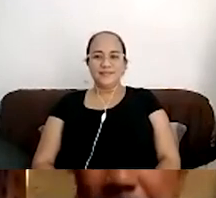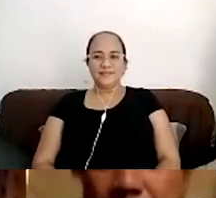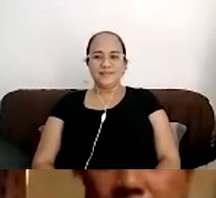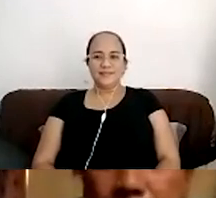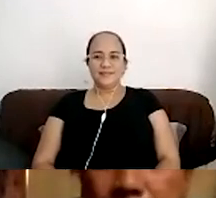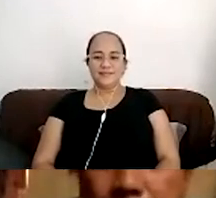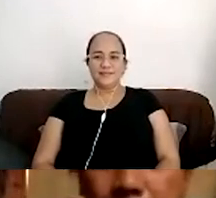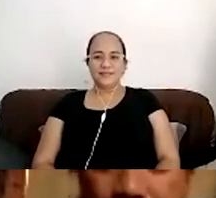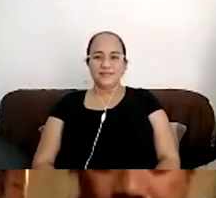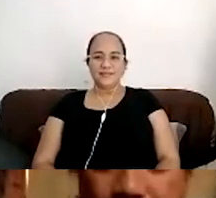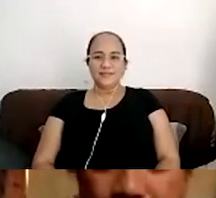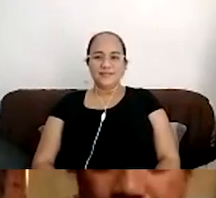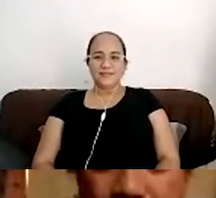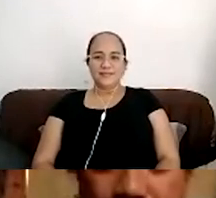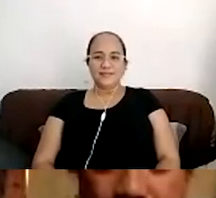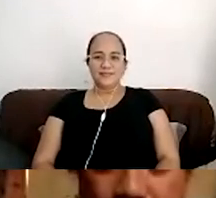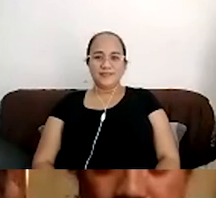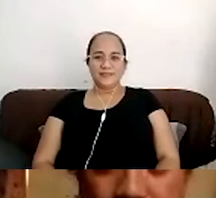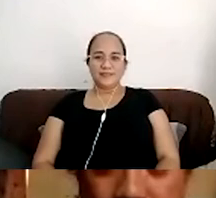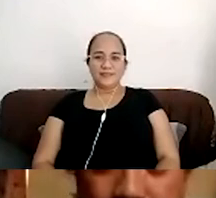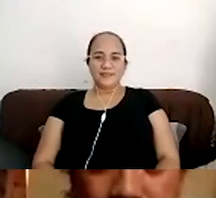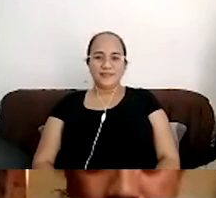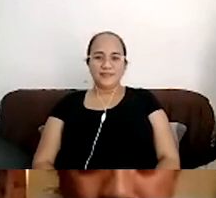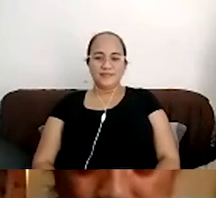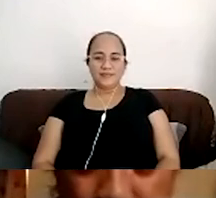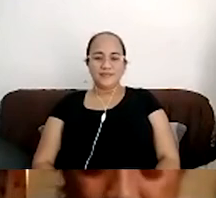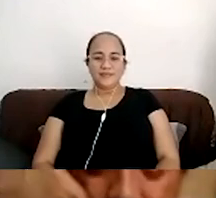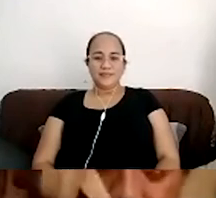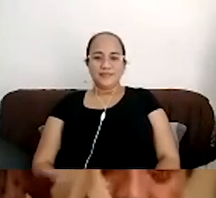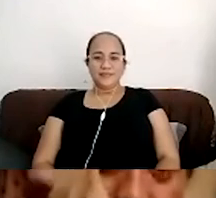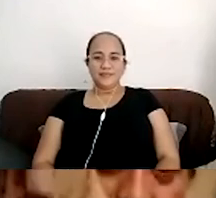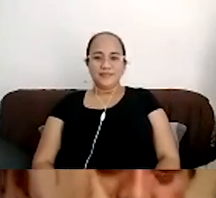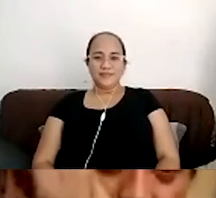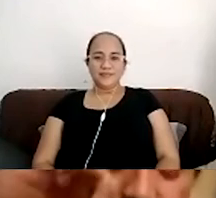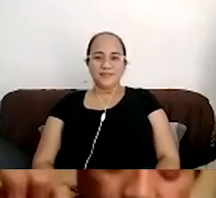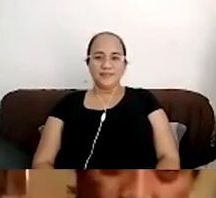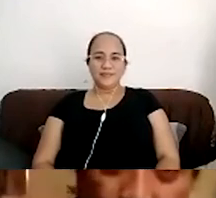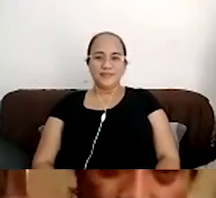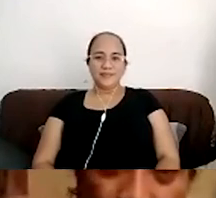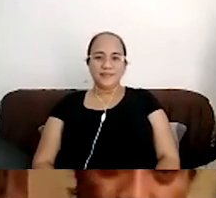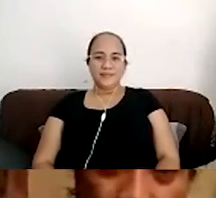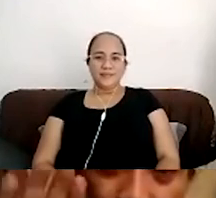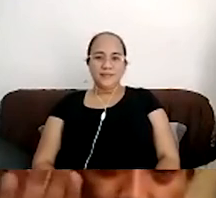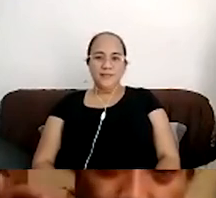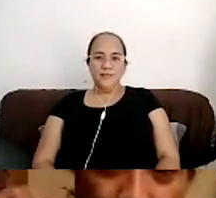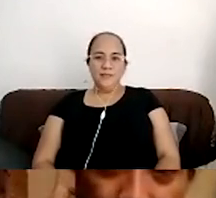So now I'll just add in my example here. We talked about clause. I'll just put M for